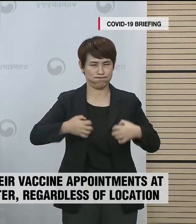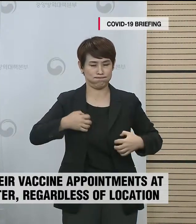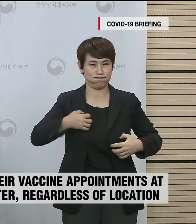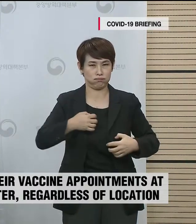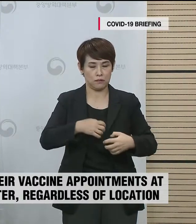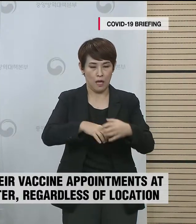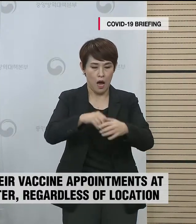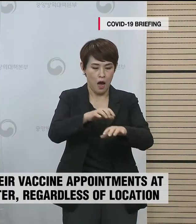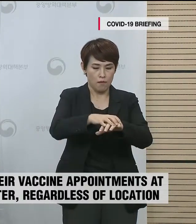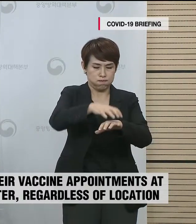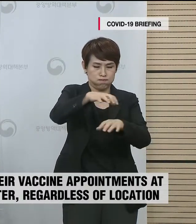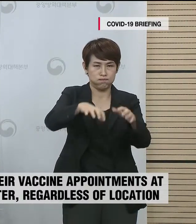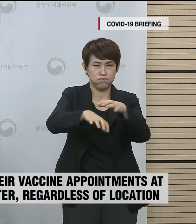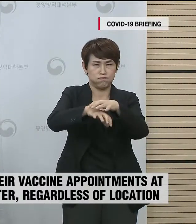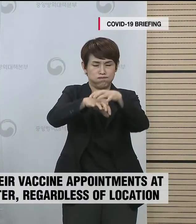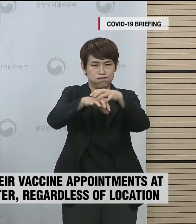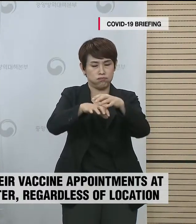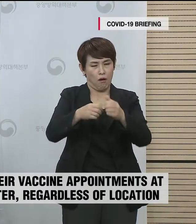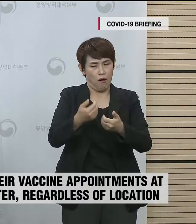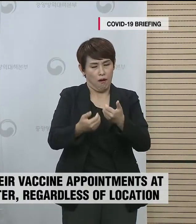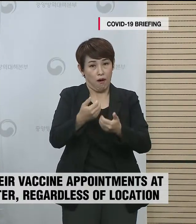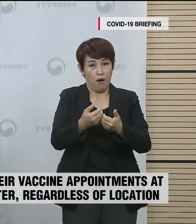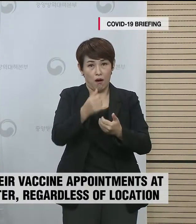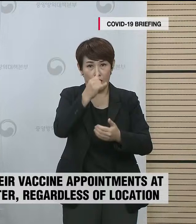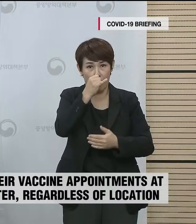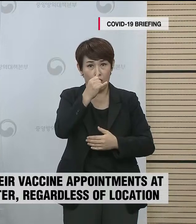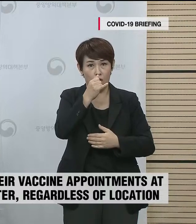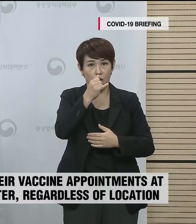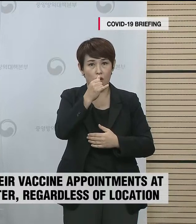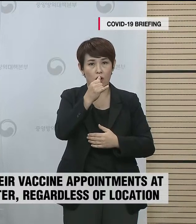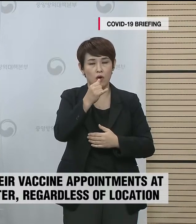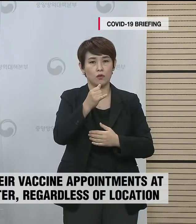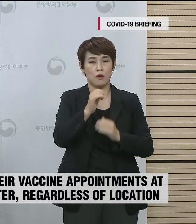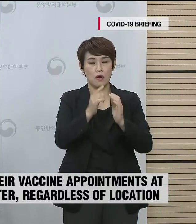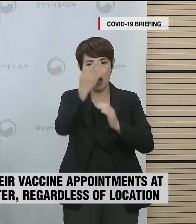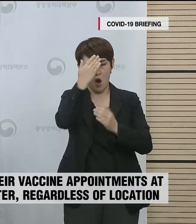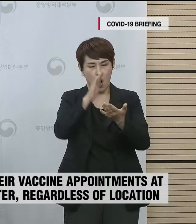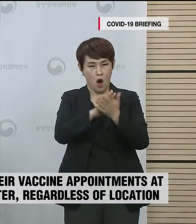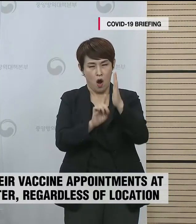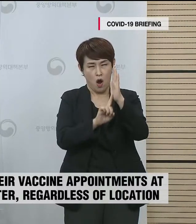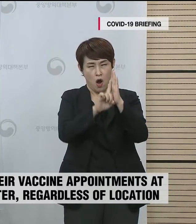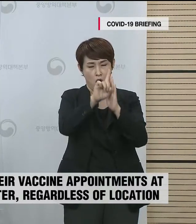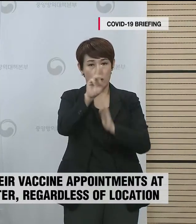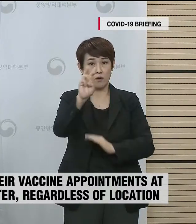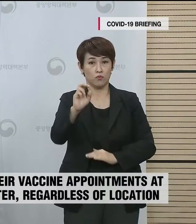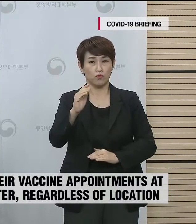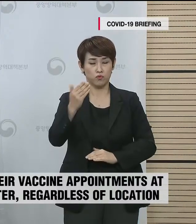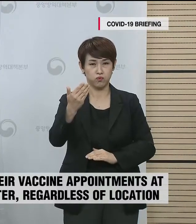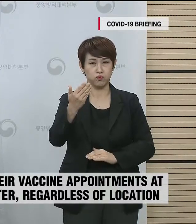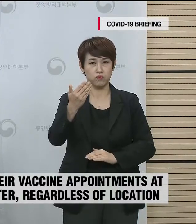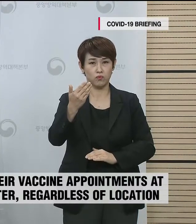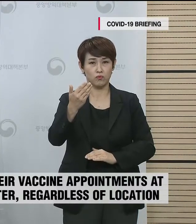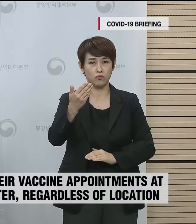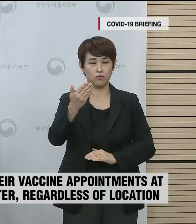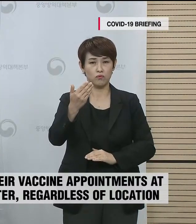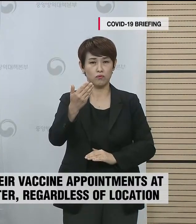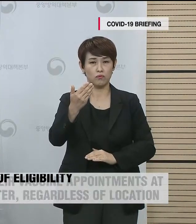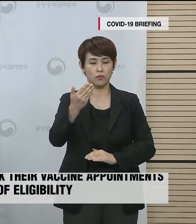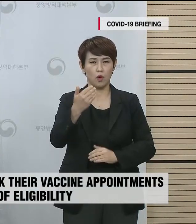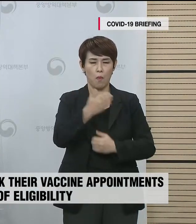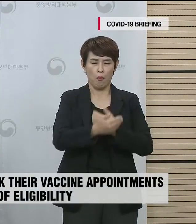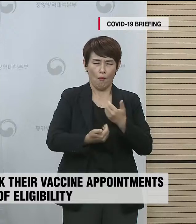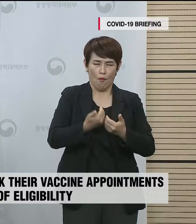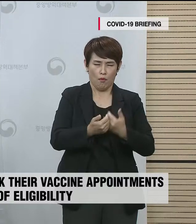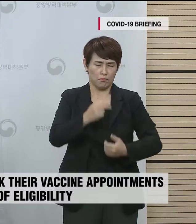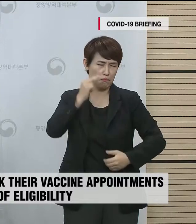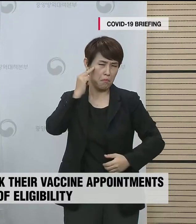doctors for advice and take these drugs. And if you have allergic responses, or if you have a high fever above